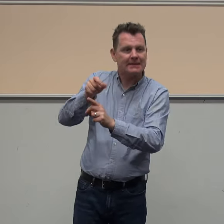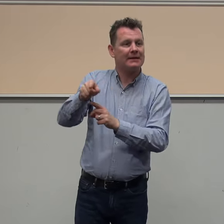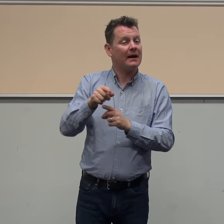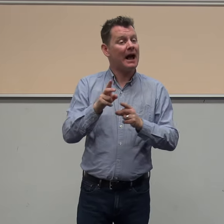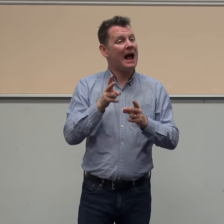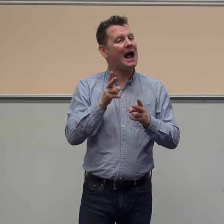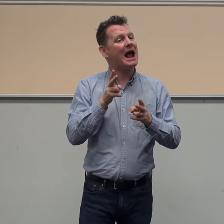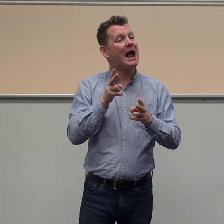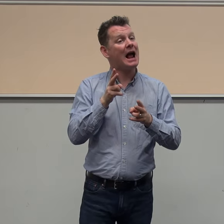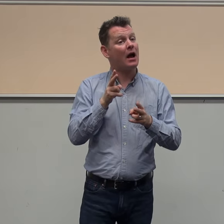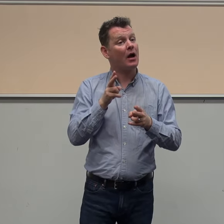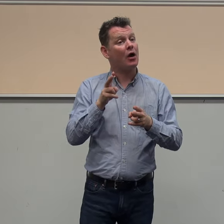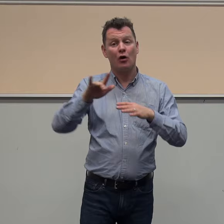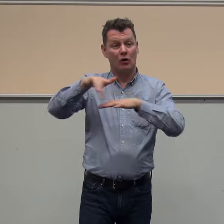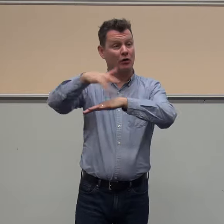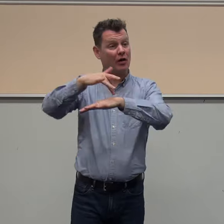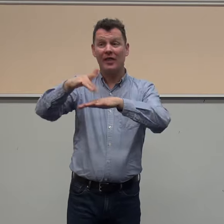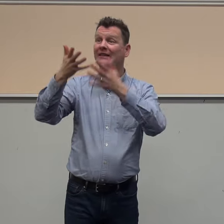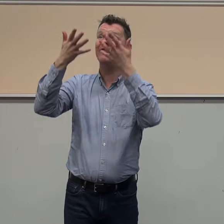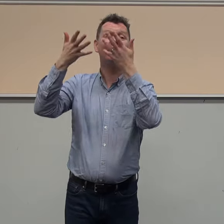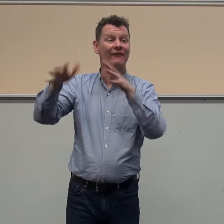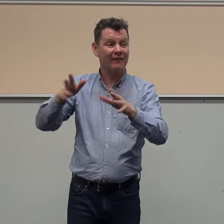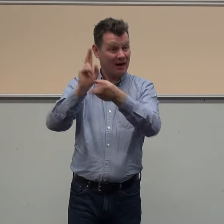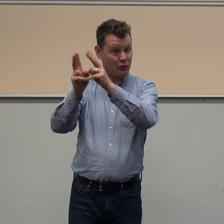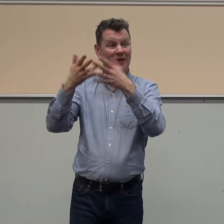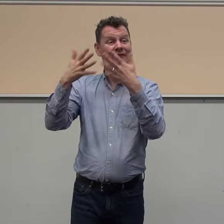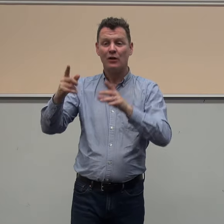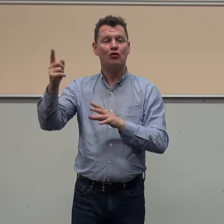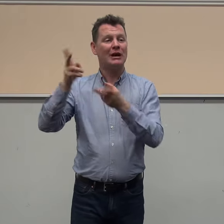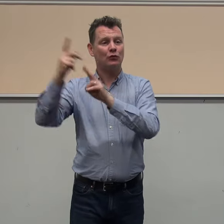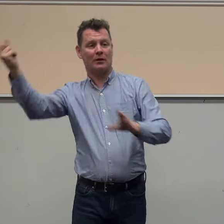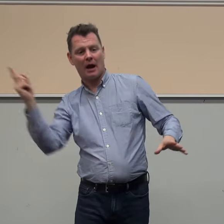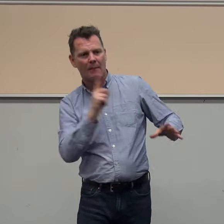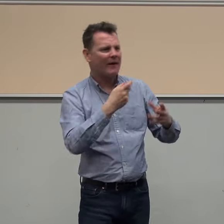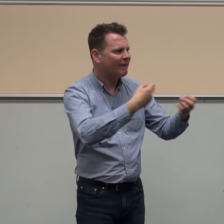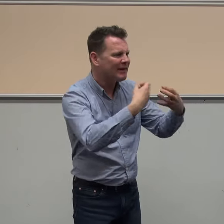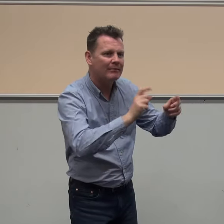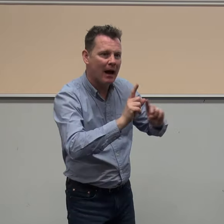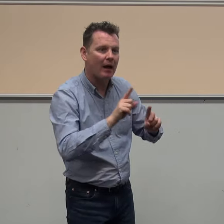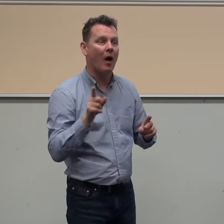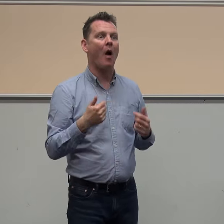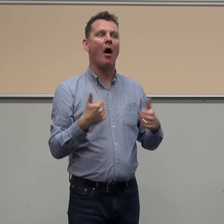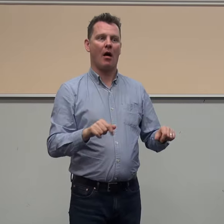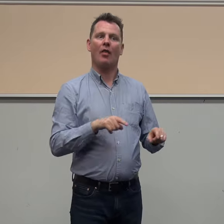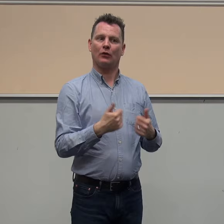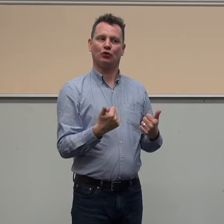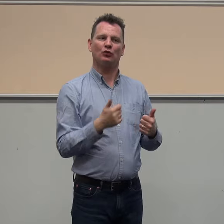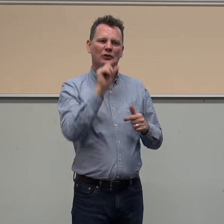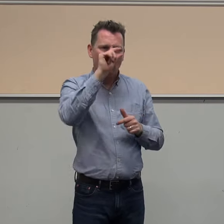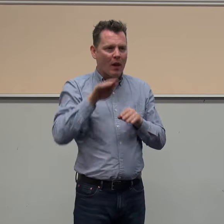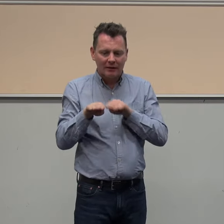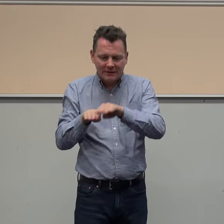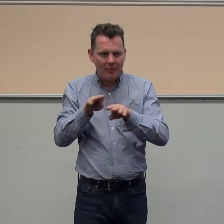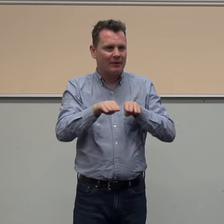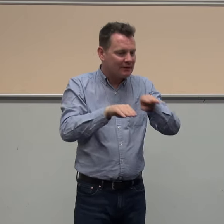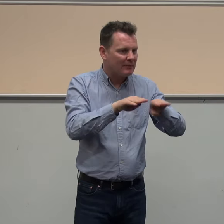Interpreters are staying behind after shows to get feedback. That never used to happen. So everyone needs to start taking small steps, but also demonstrate that there's